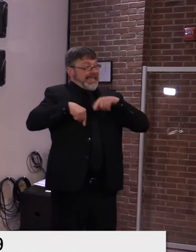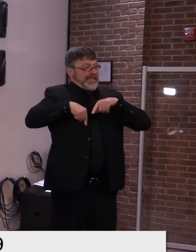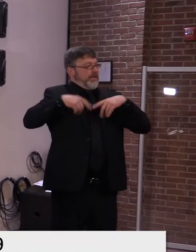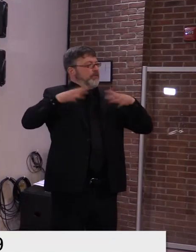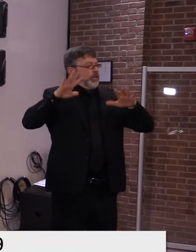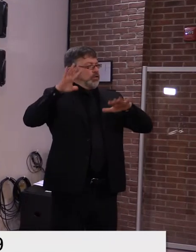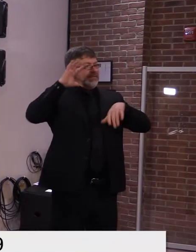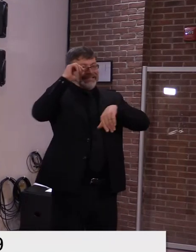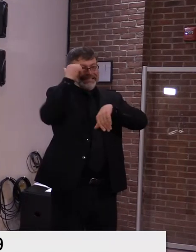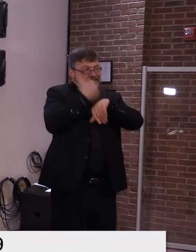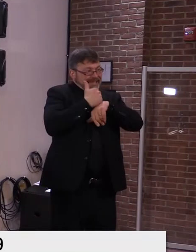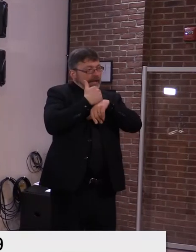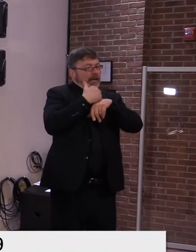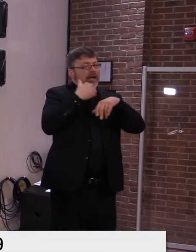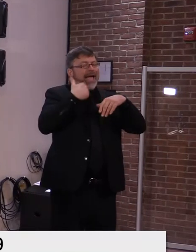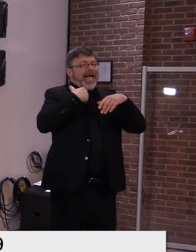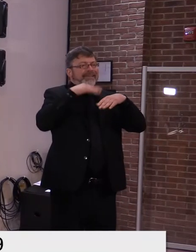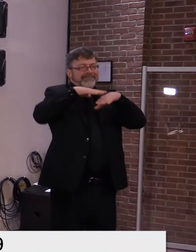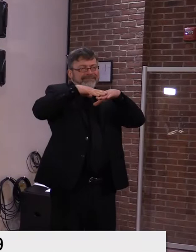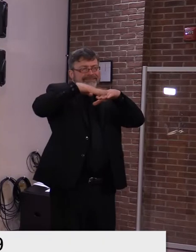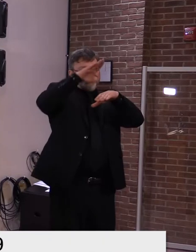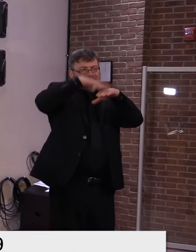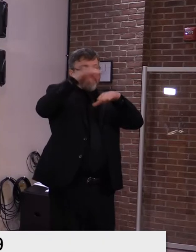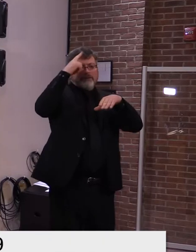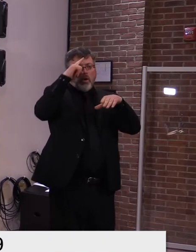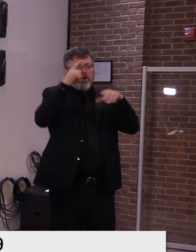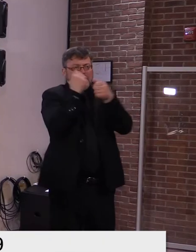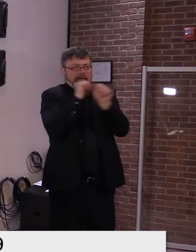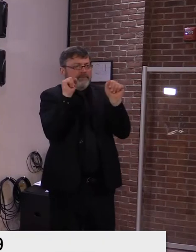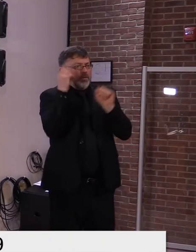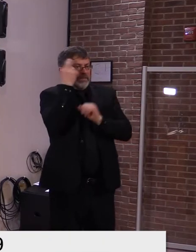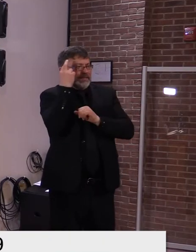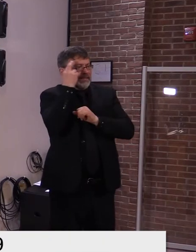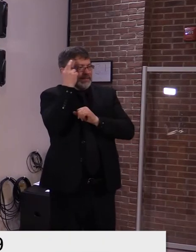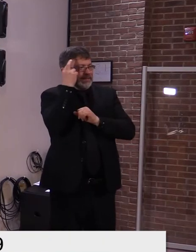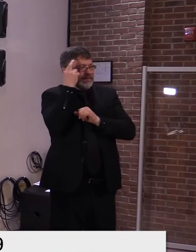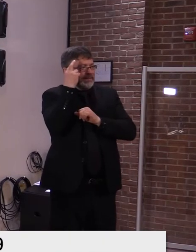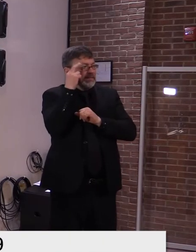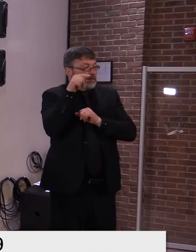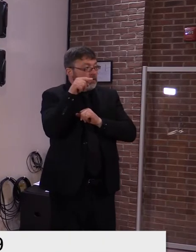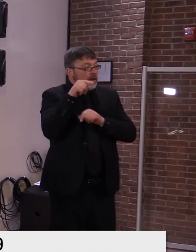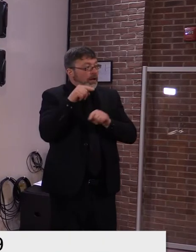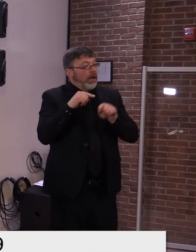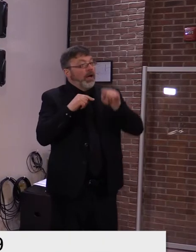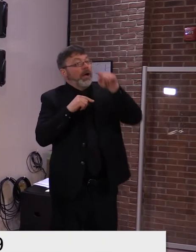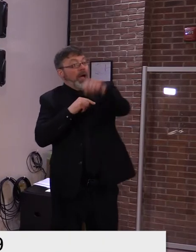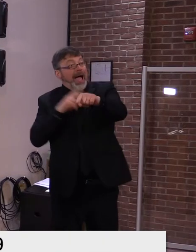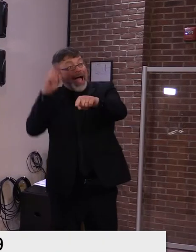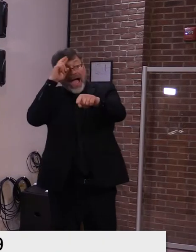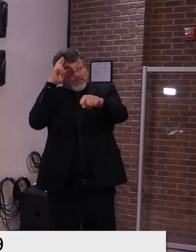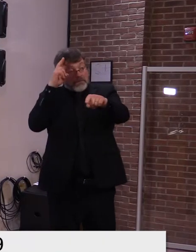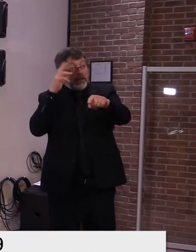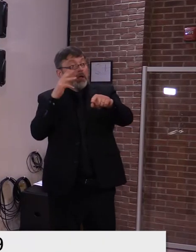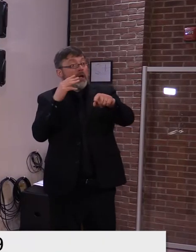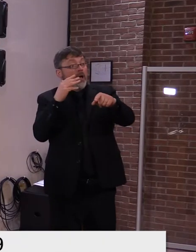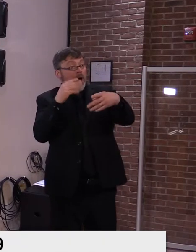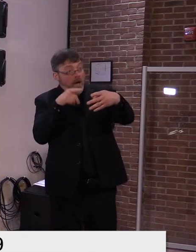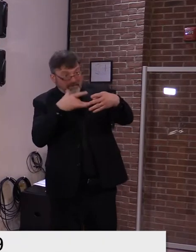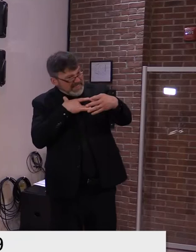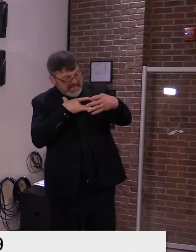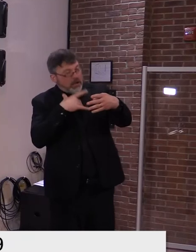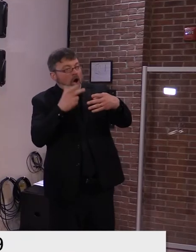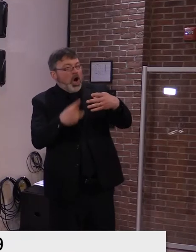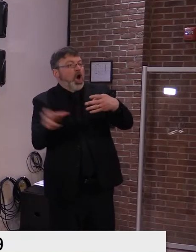those visitation guidelines as we speak. I think they will be implemented fairly shortly. What will happen, those